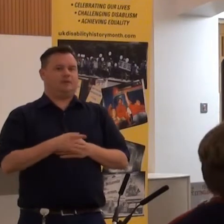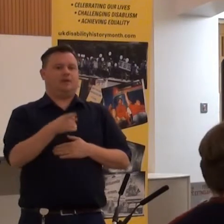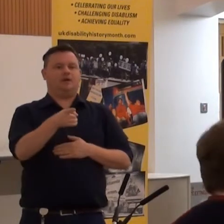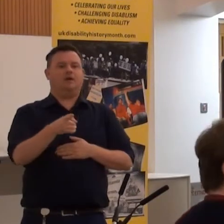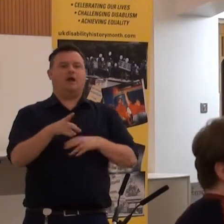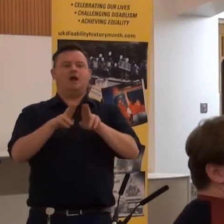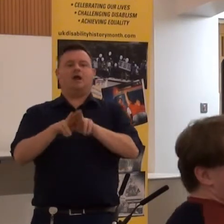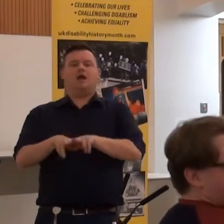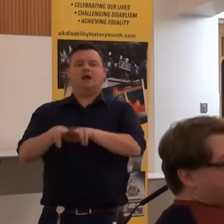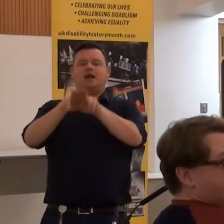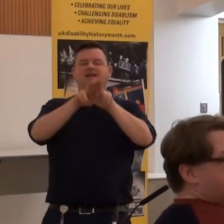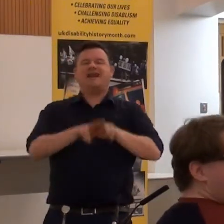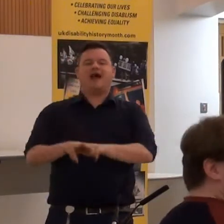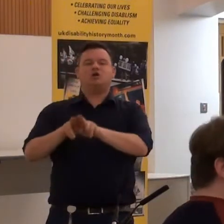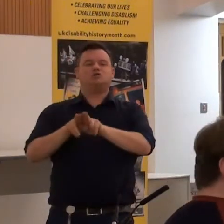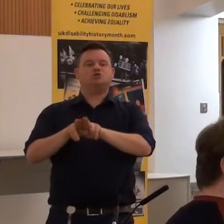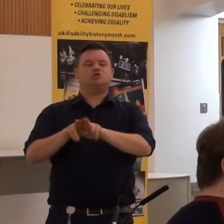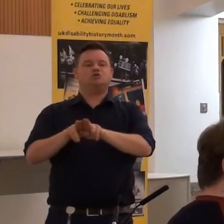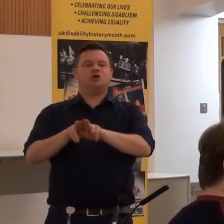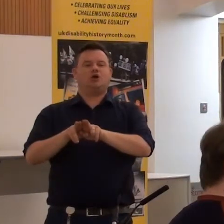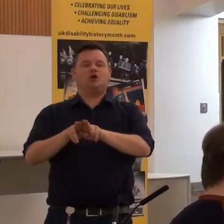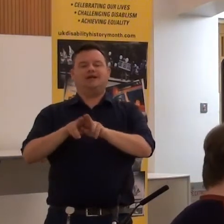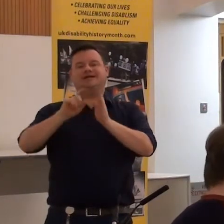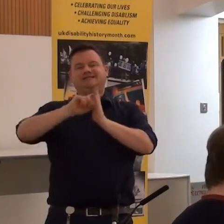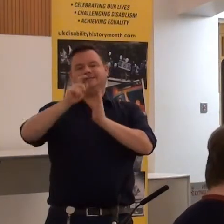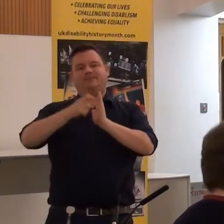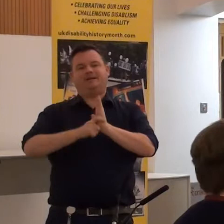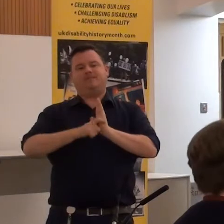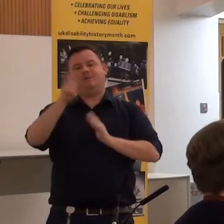National Disabled People's Summit. Action.